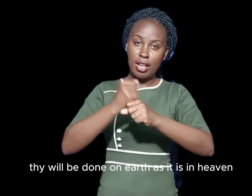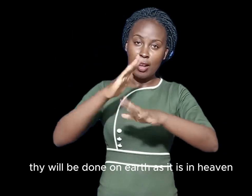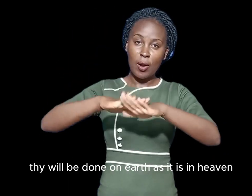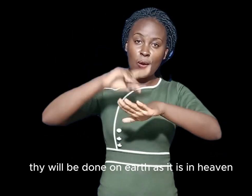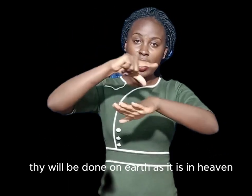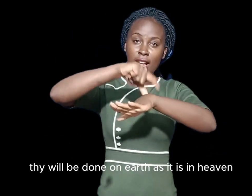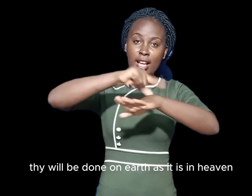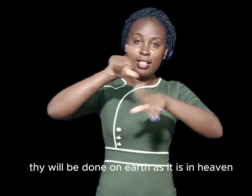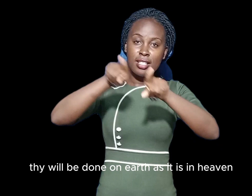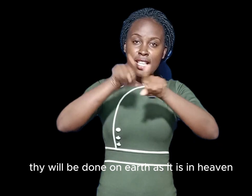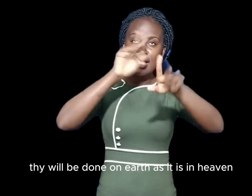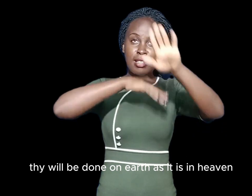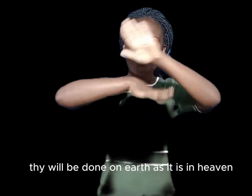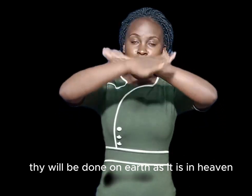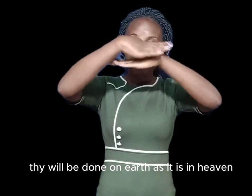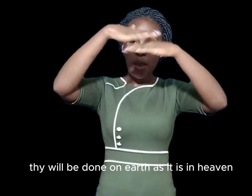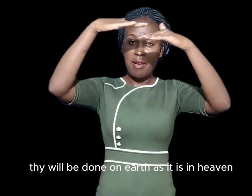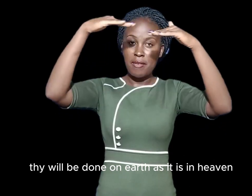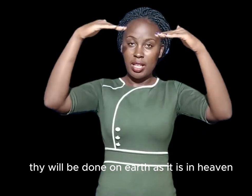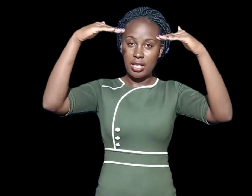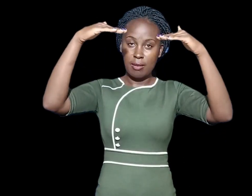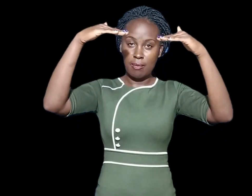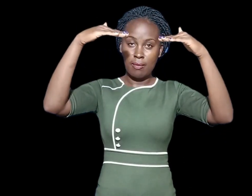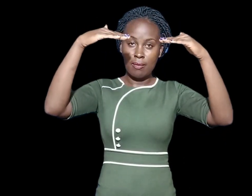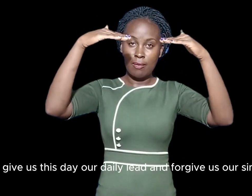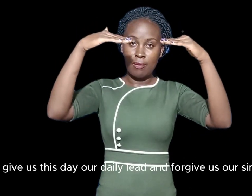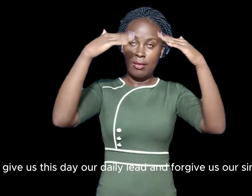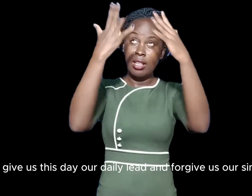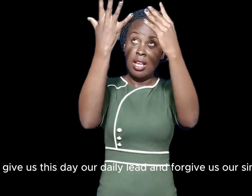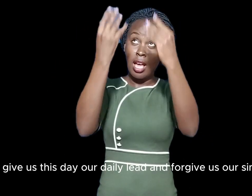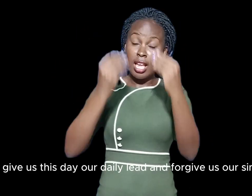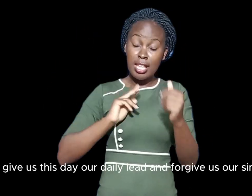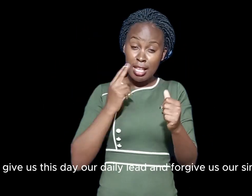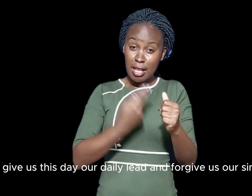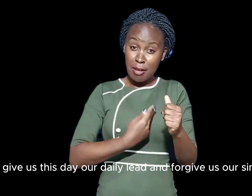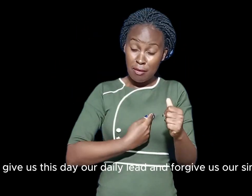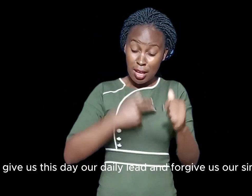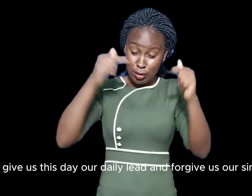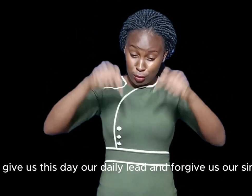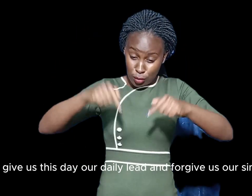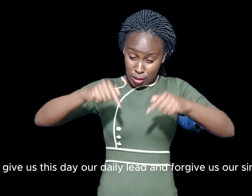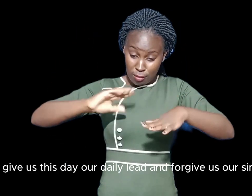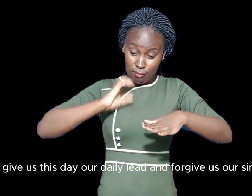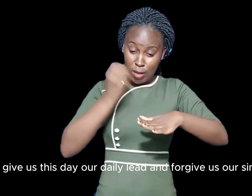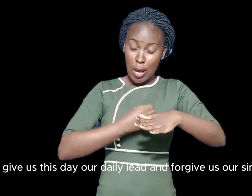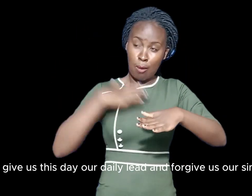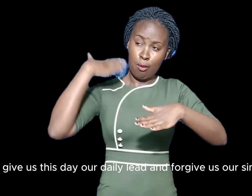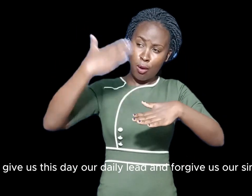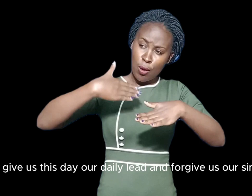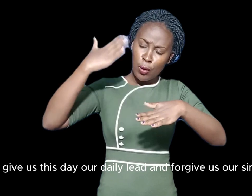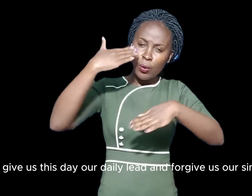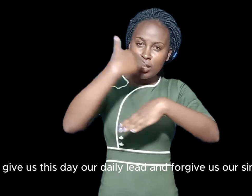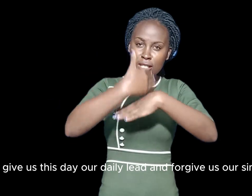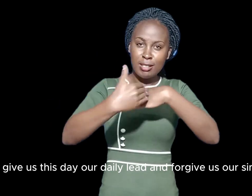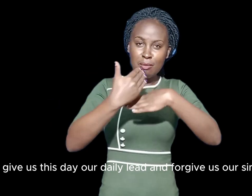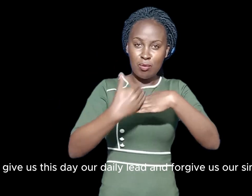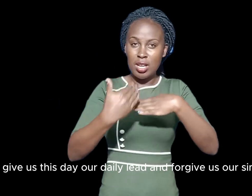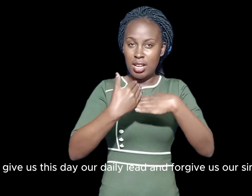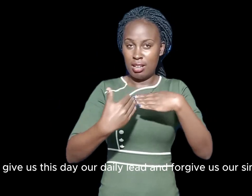as it is in heaven give us this day our daily bread and